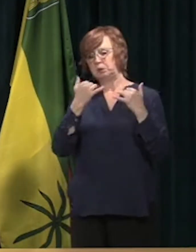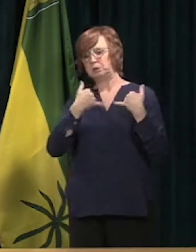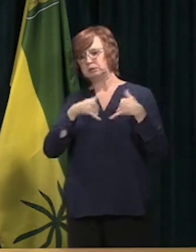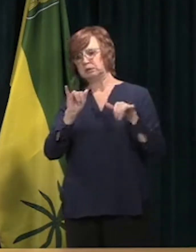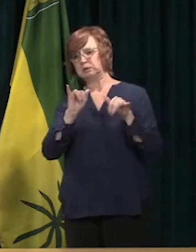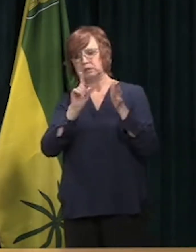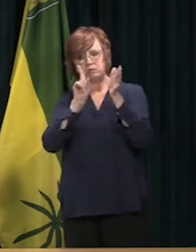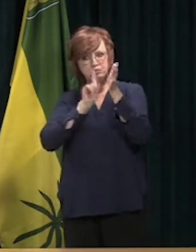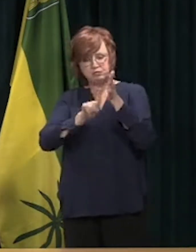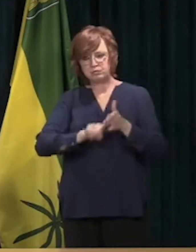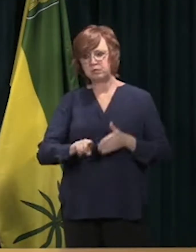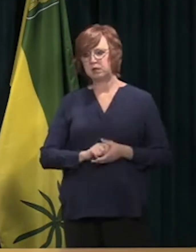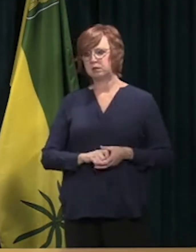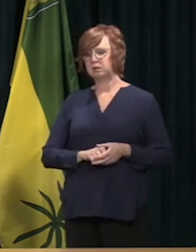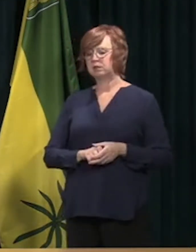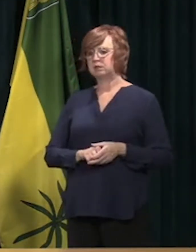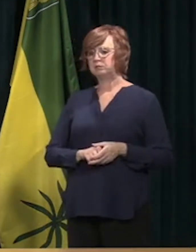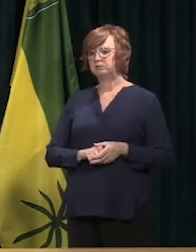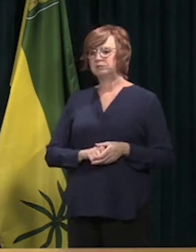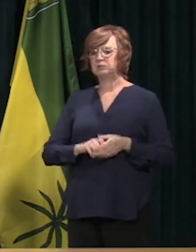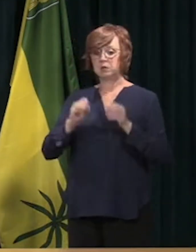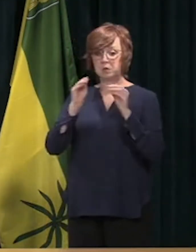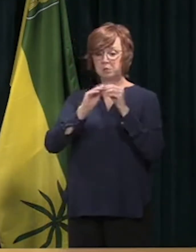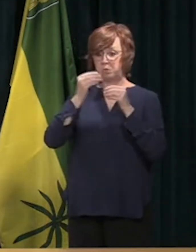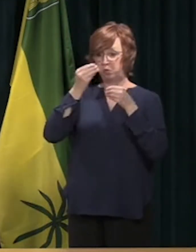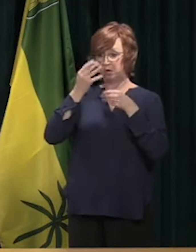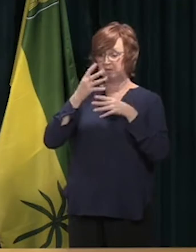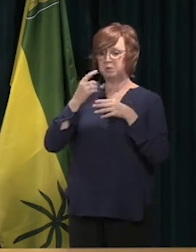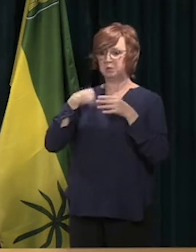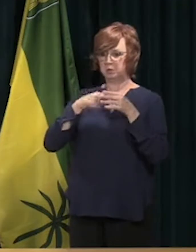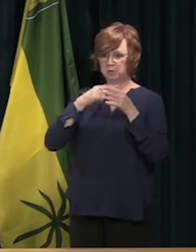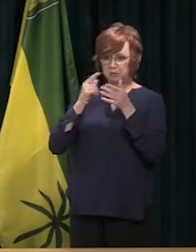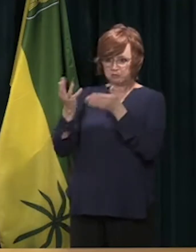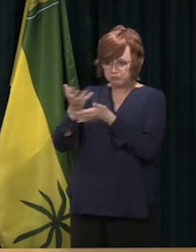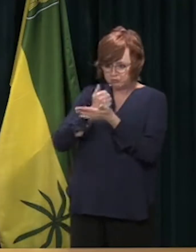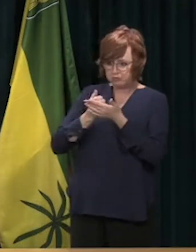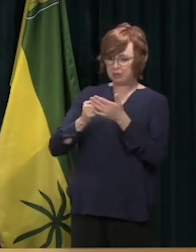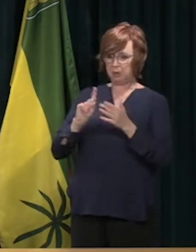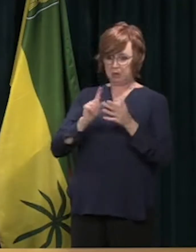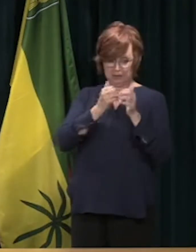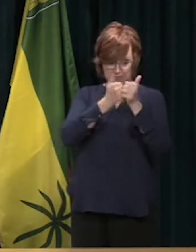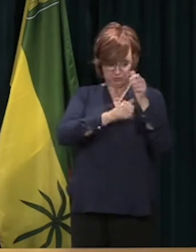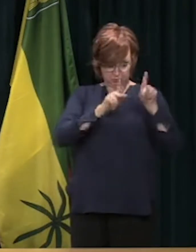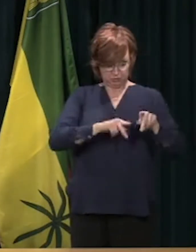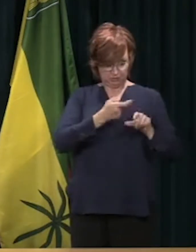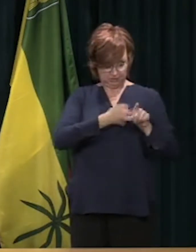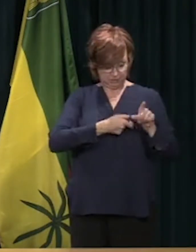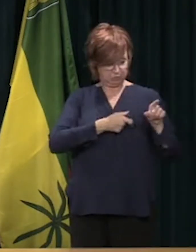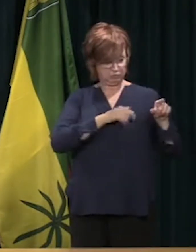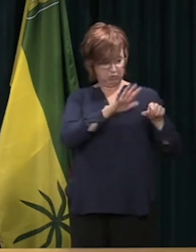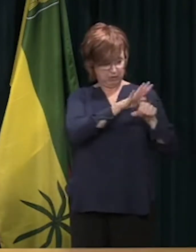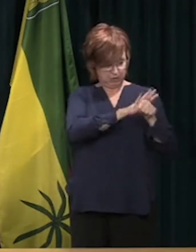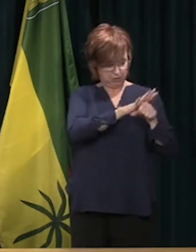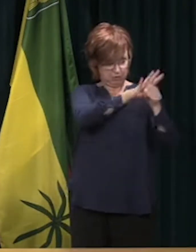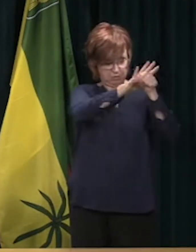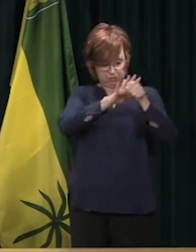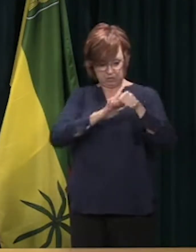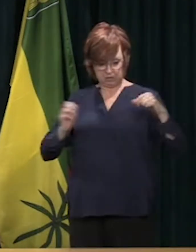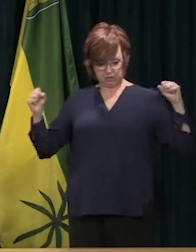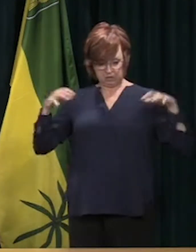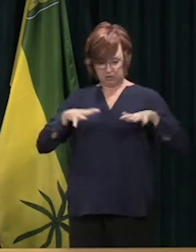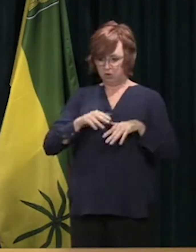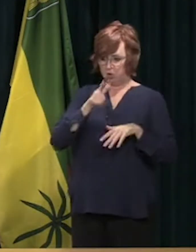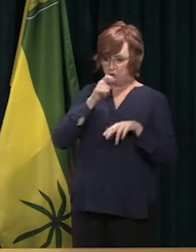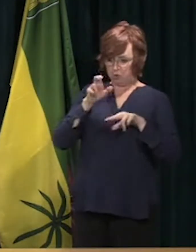are sought about where each of the participants were, that certain people sit